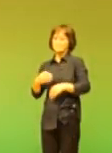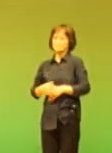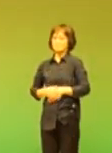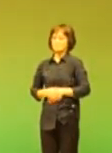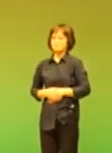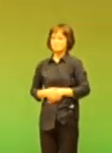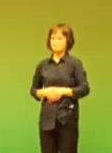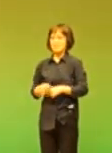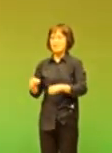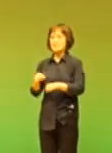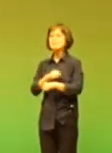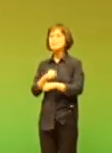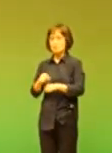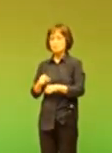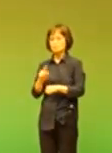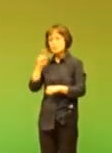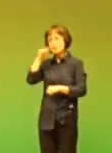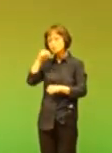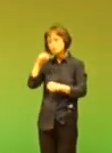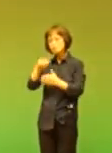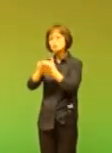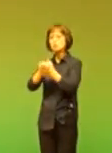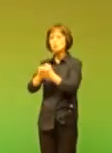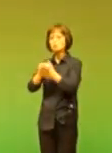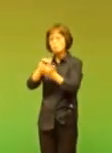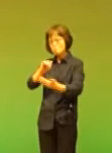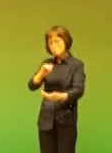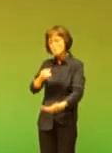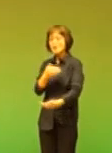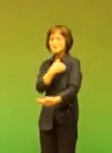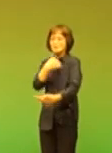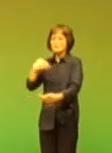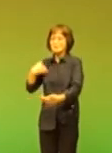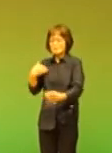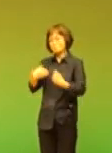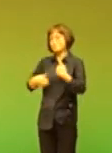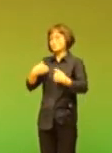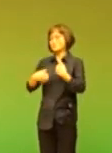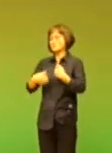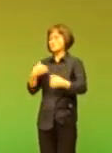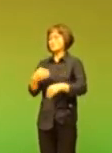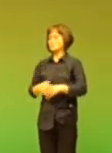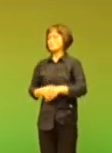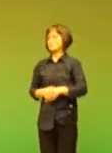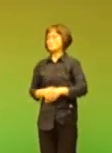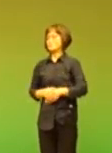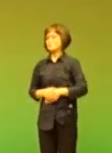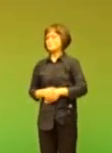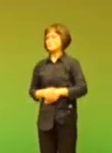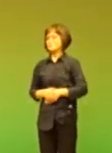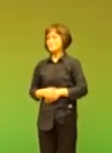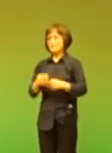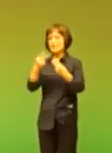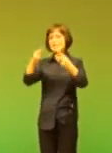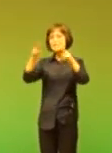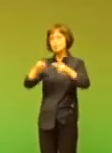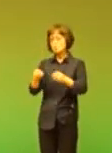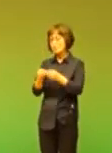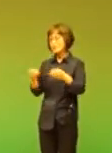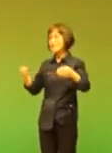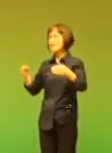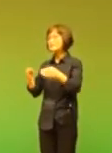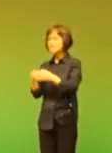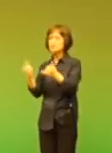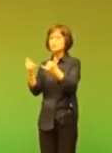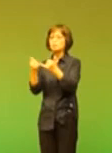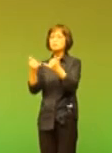friendships. The steadfast commitment of the people of Nagasaki and Hiroshima to